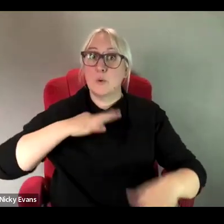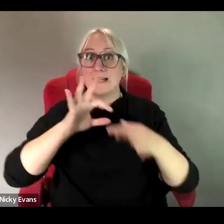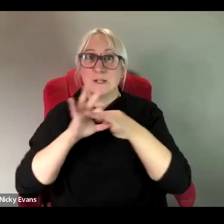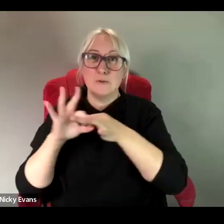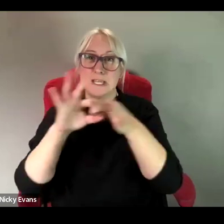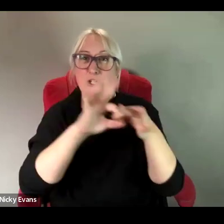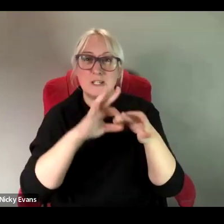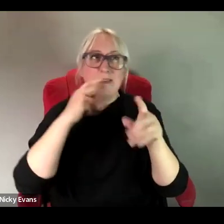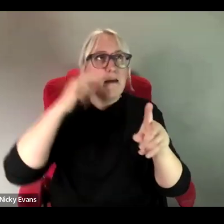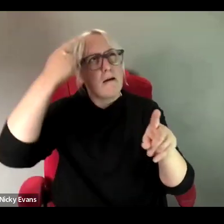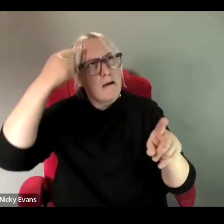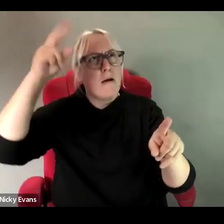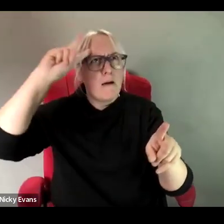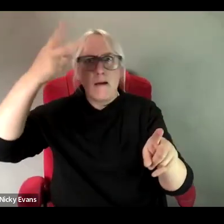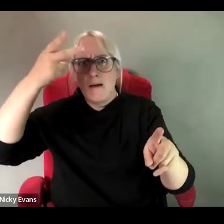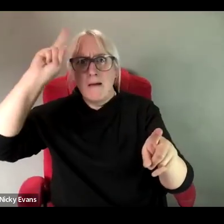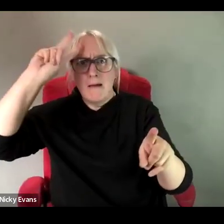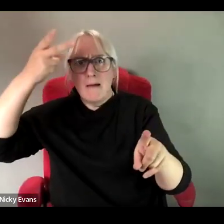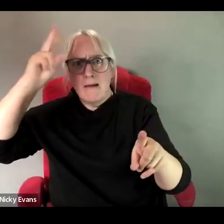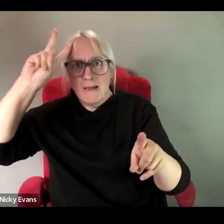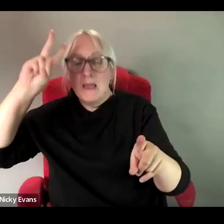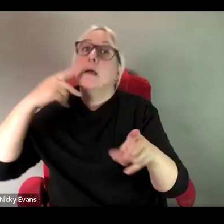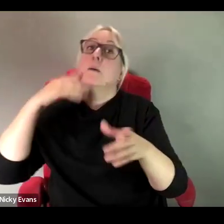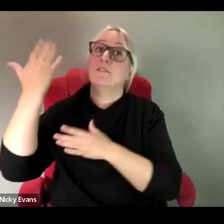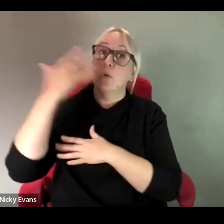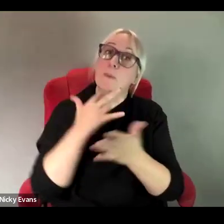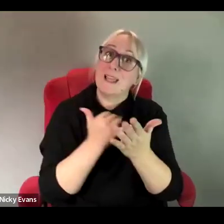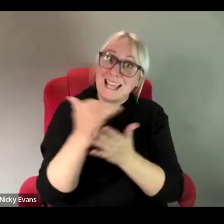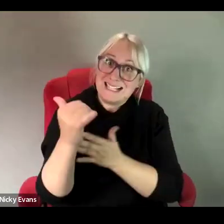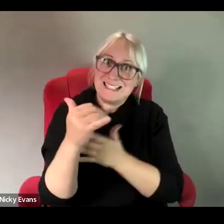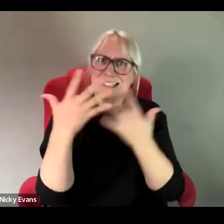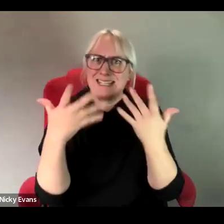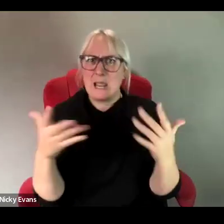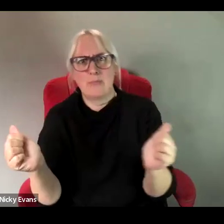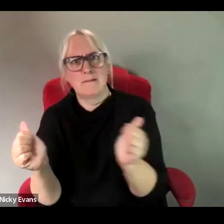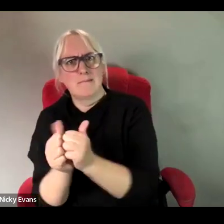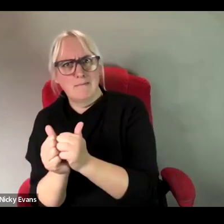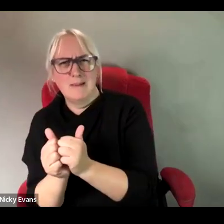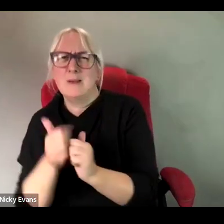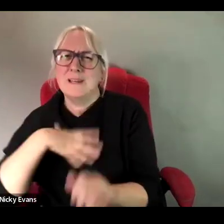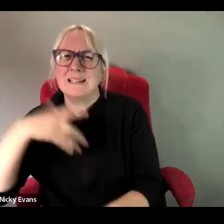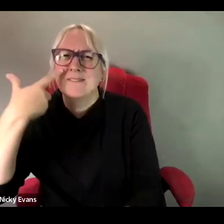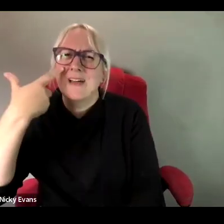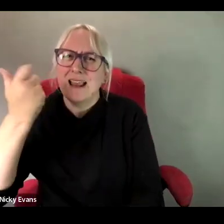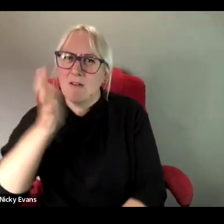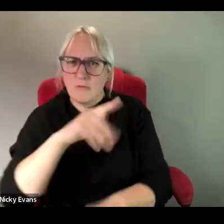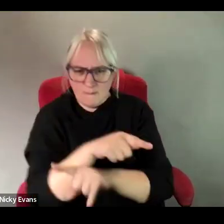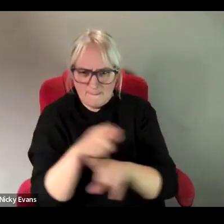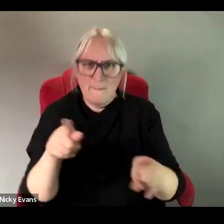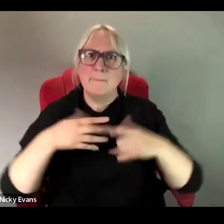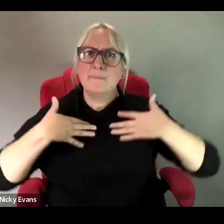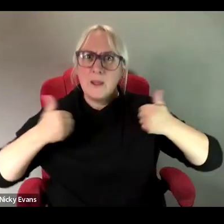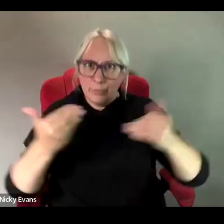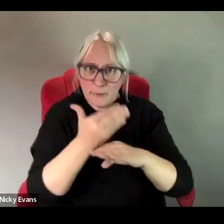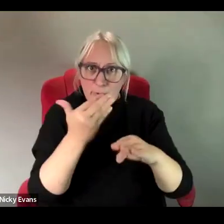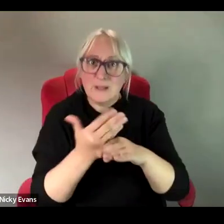on this. They were against, and now they're not. We need to find out from, a lot of health workers and members